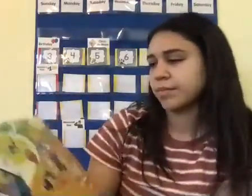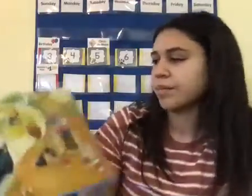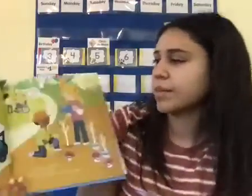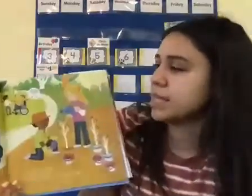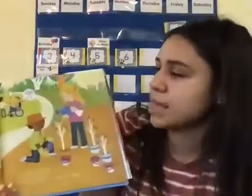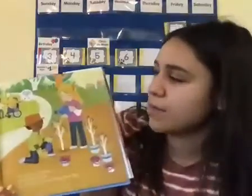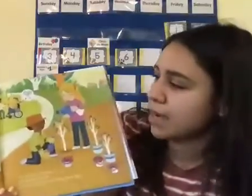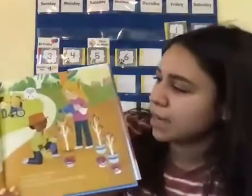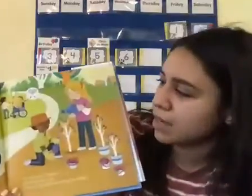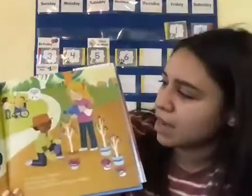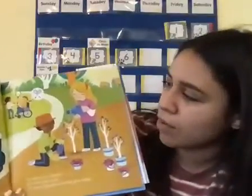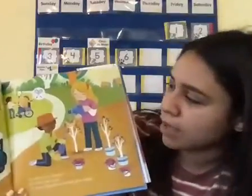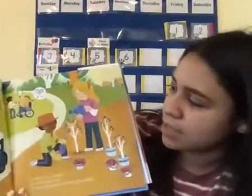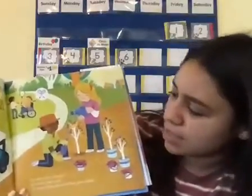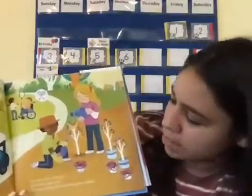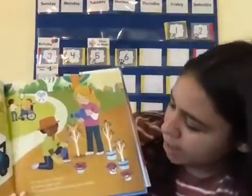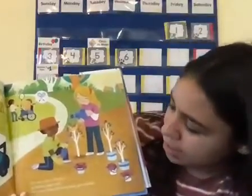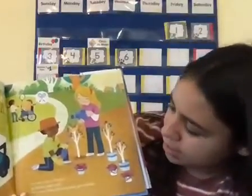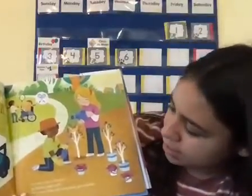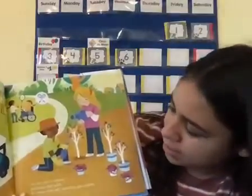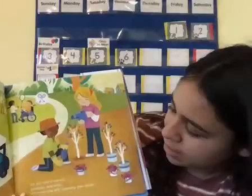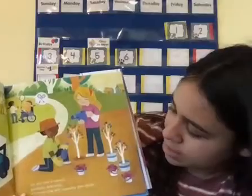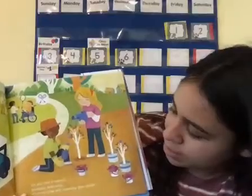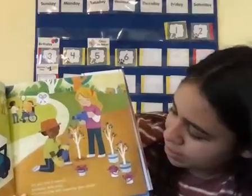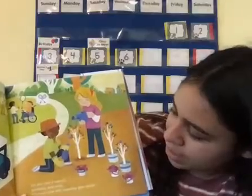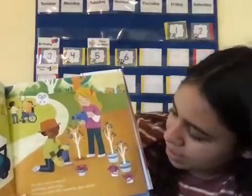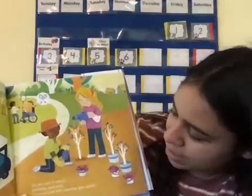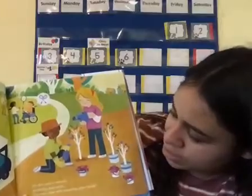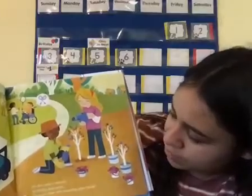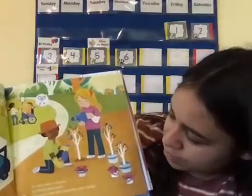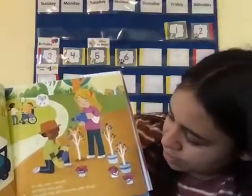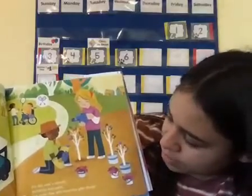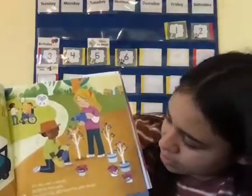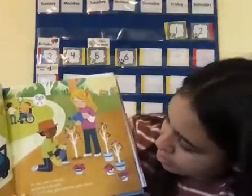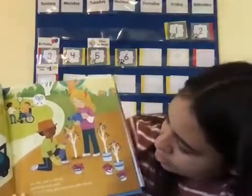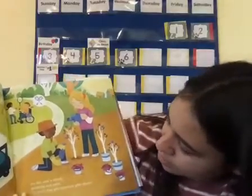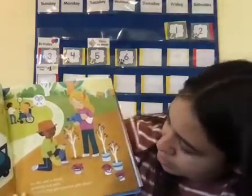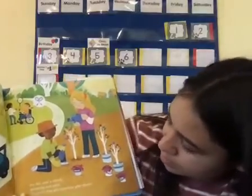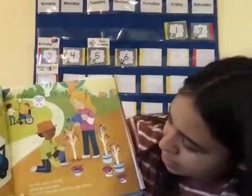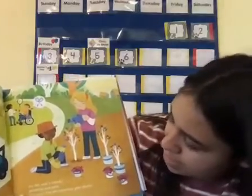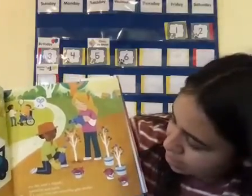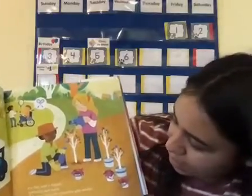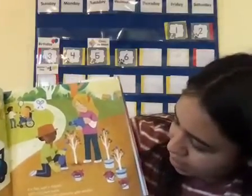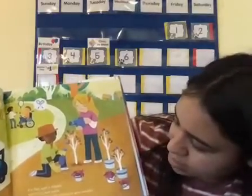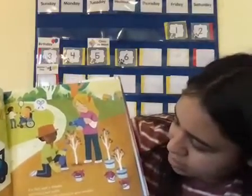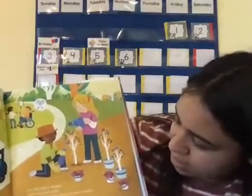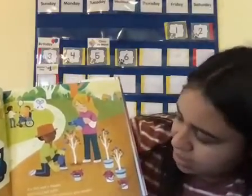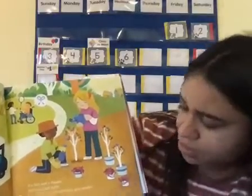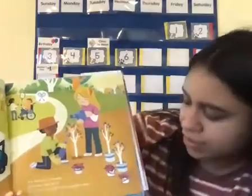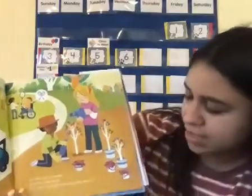It's a racket, a rocket, a ride. It's dirt and a shovel, petunias and pails. It's trees that